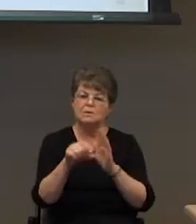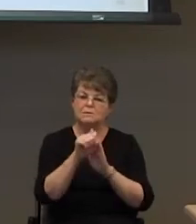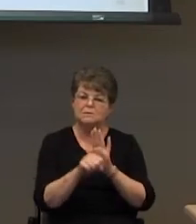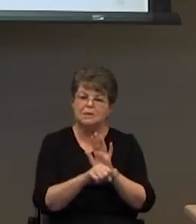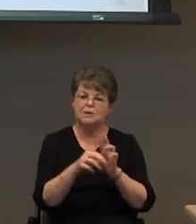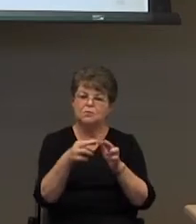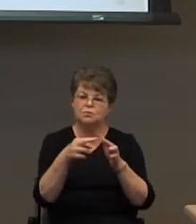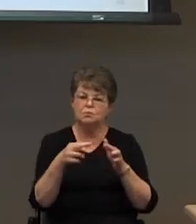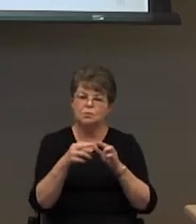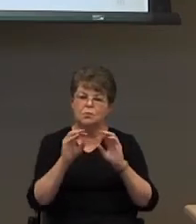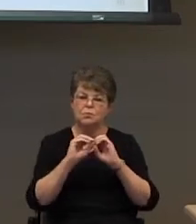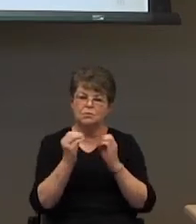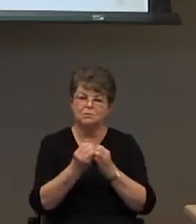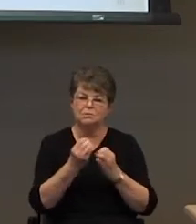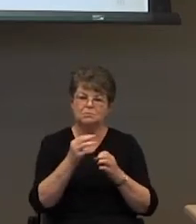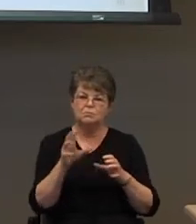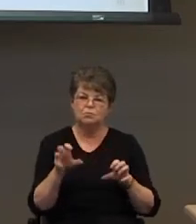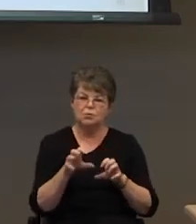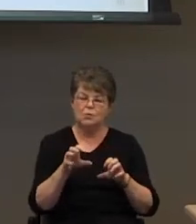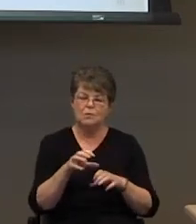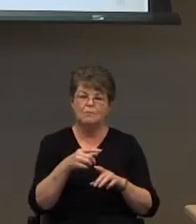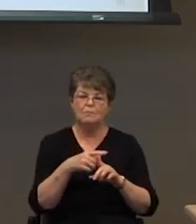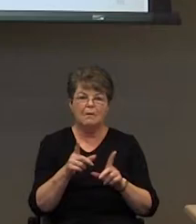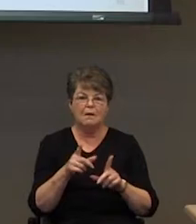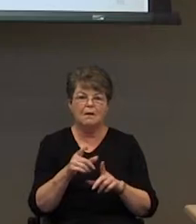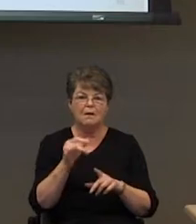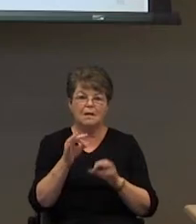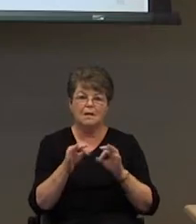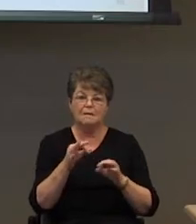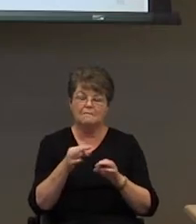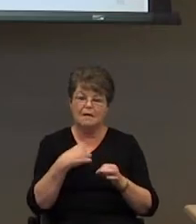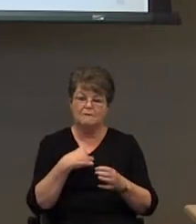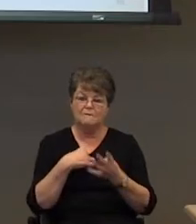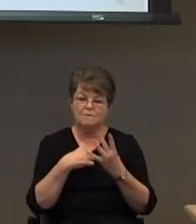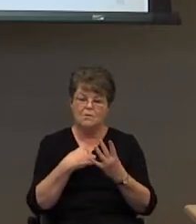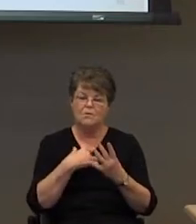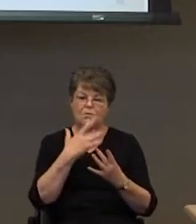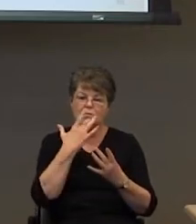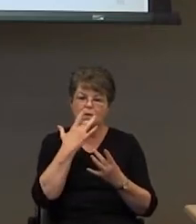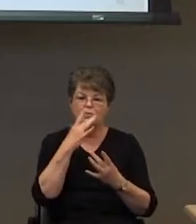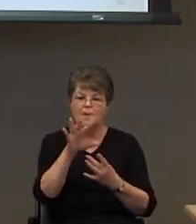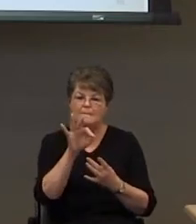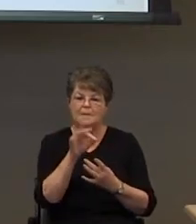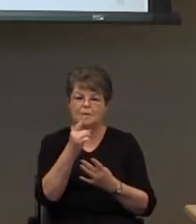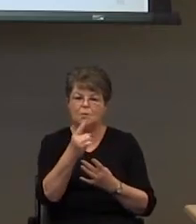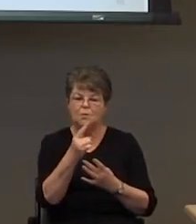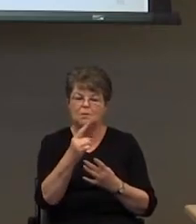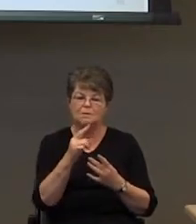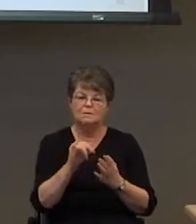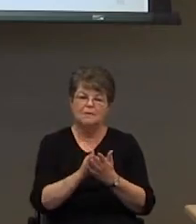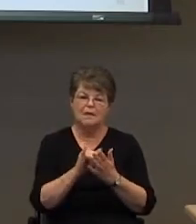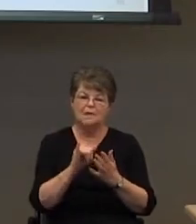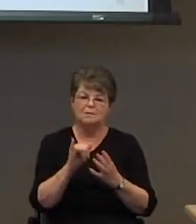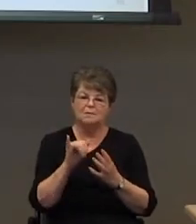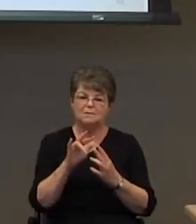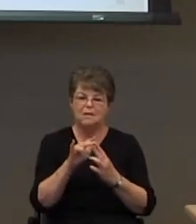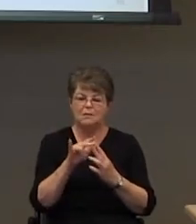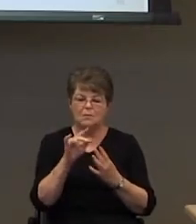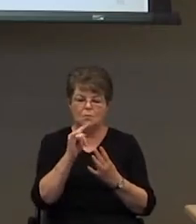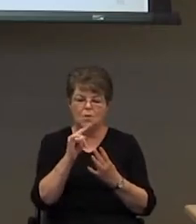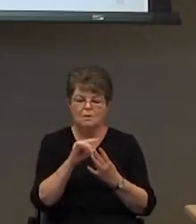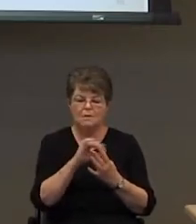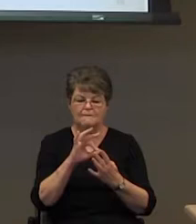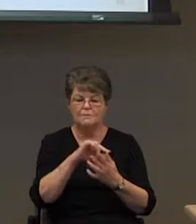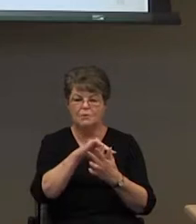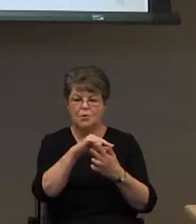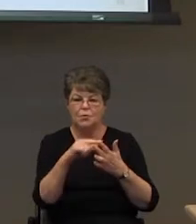and regional organizations are doing. I will say, though, that if there are four of them, I would want you to pick the one that's either in one of the three target